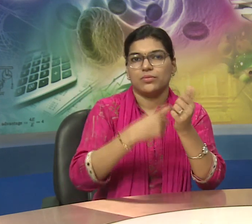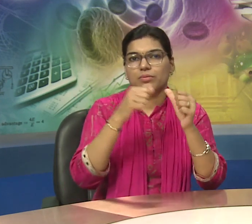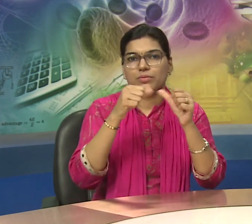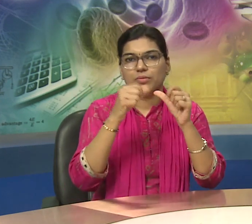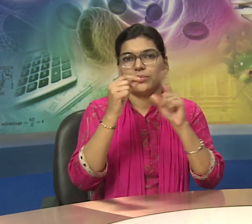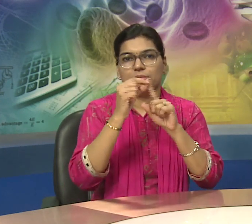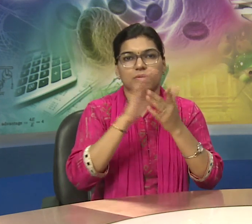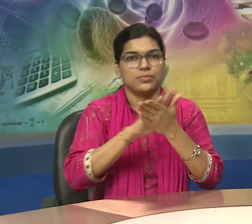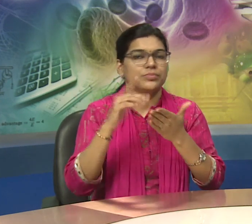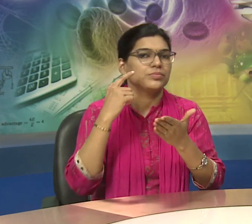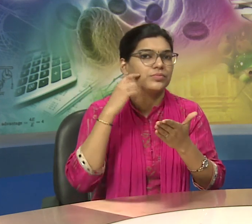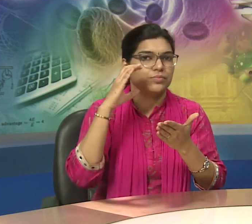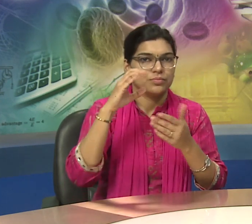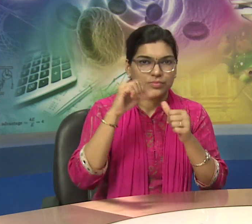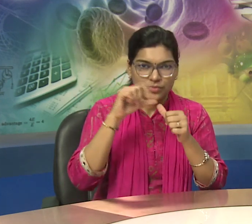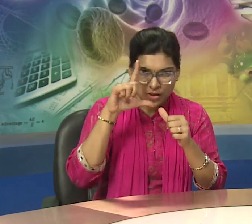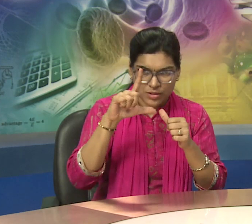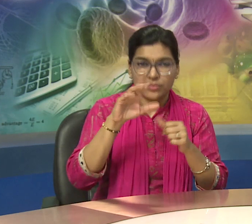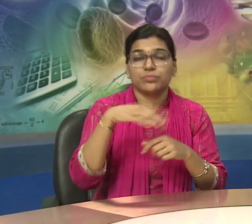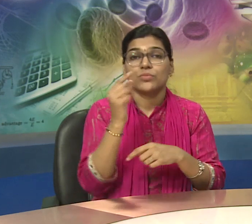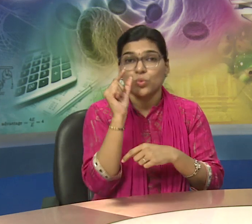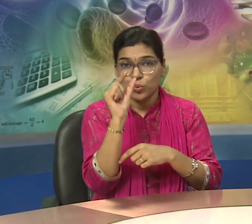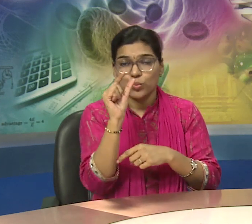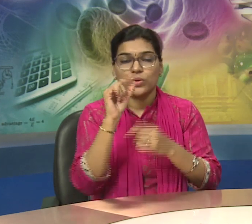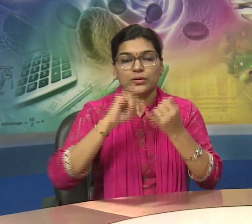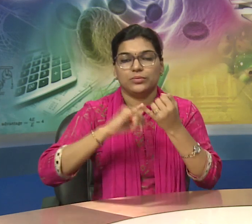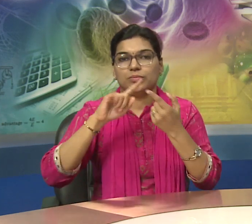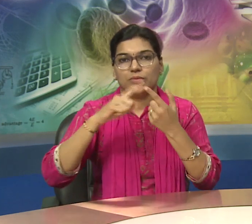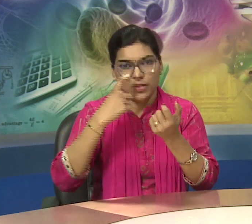GUI is graphical user